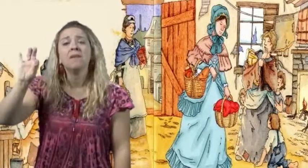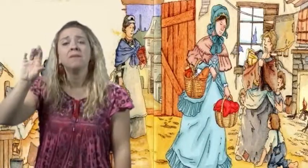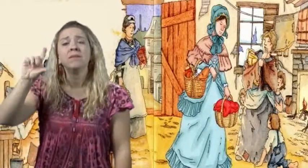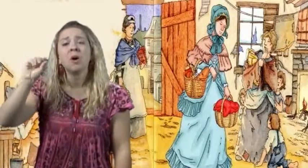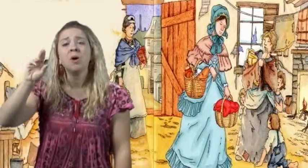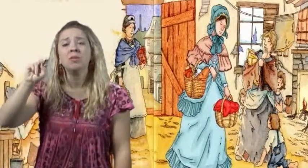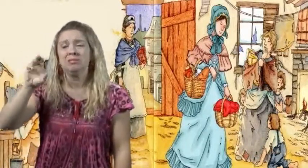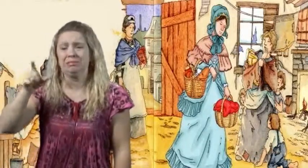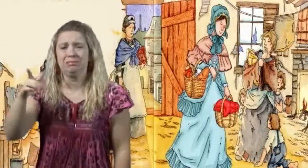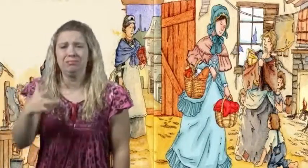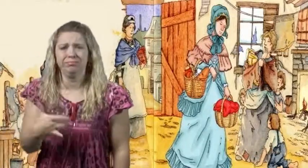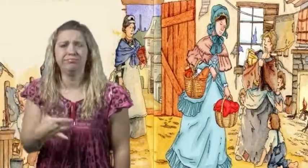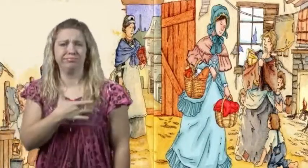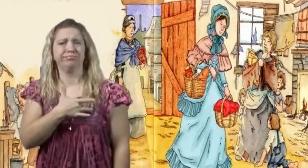Florence visited the poor.